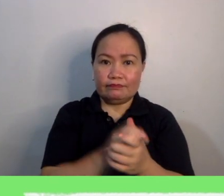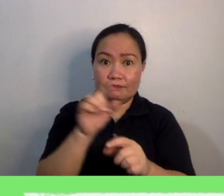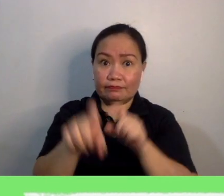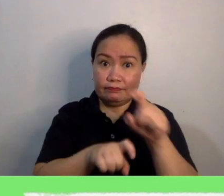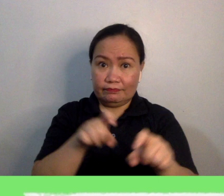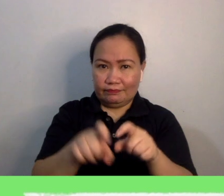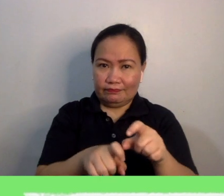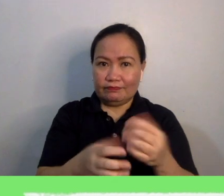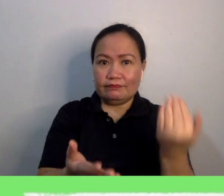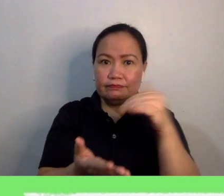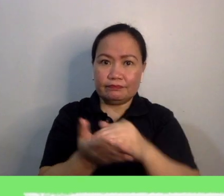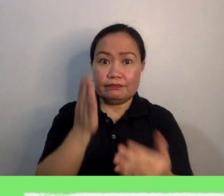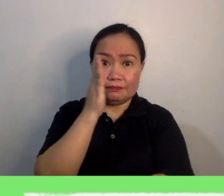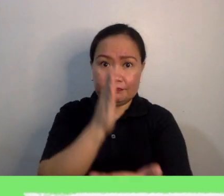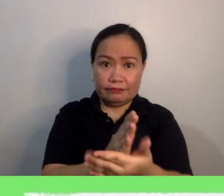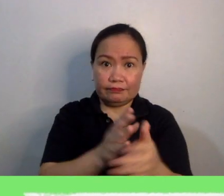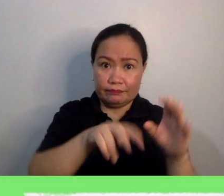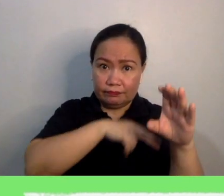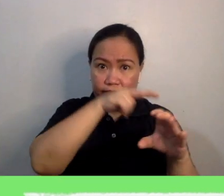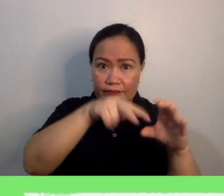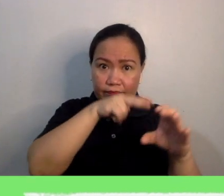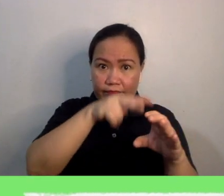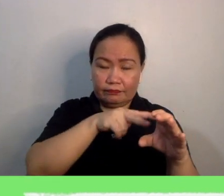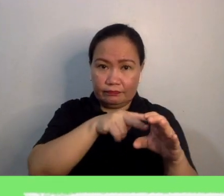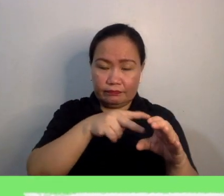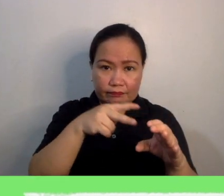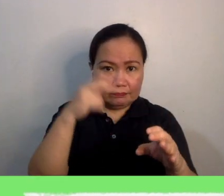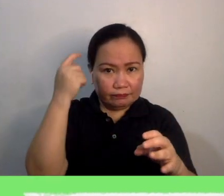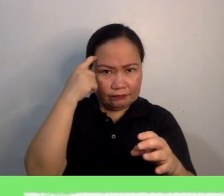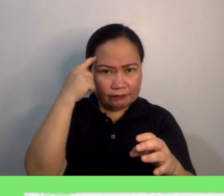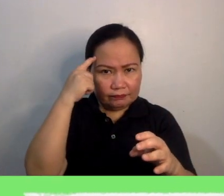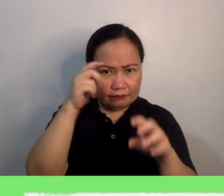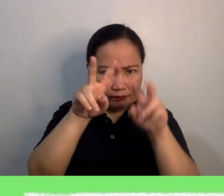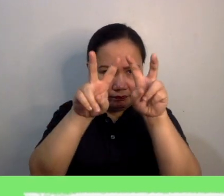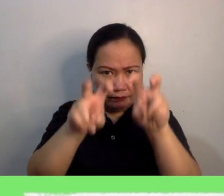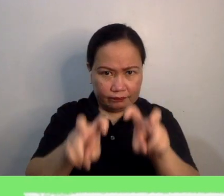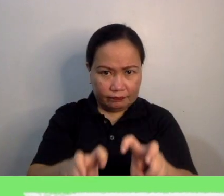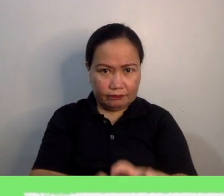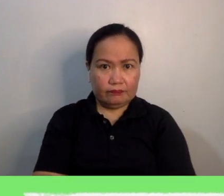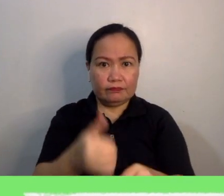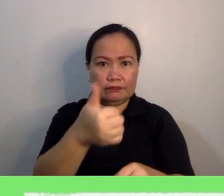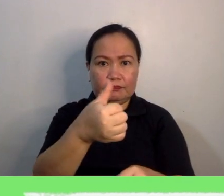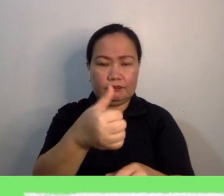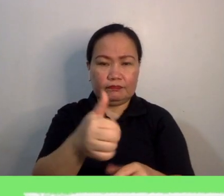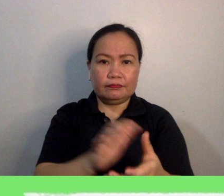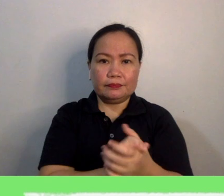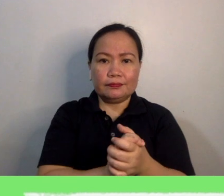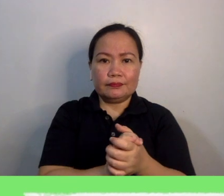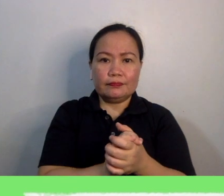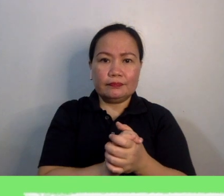So, pause po natin ulit ng video. So, you have 10 items.